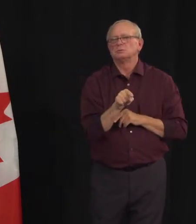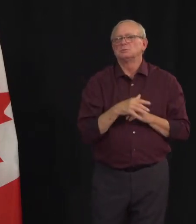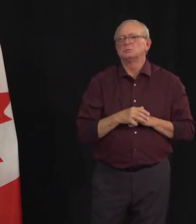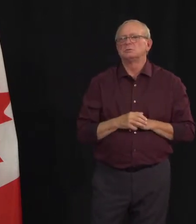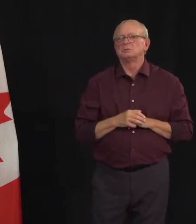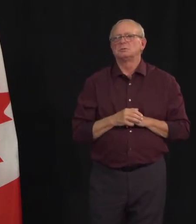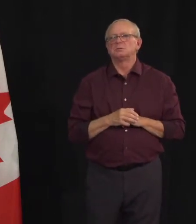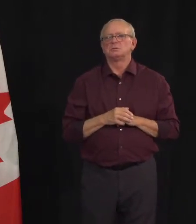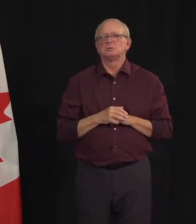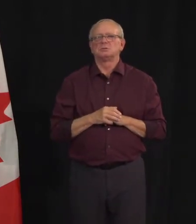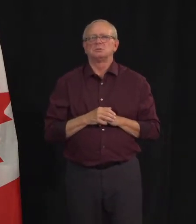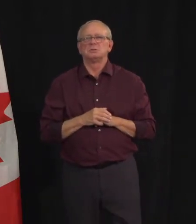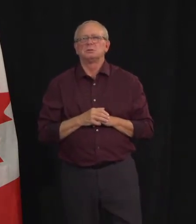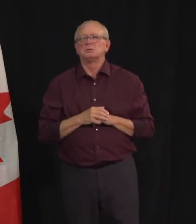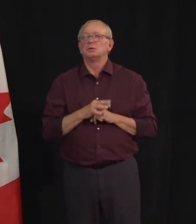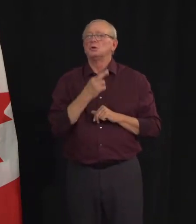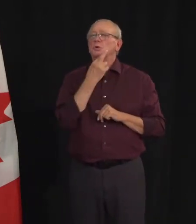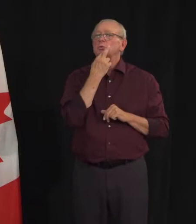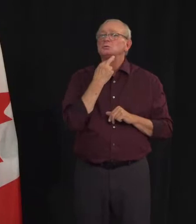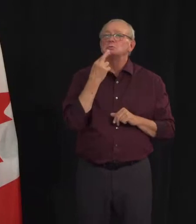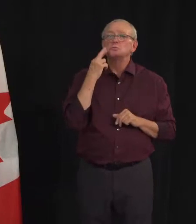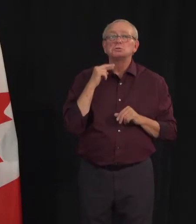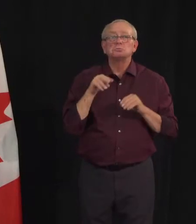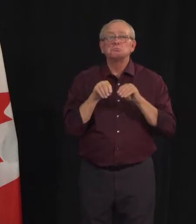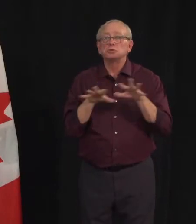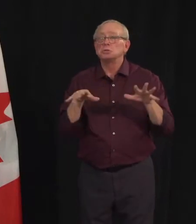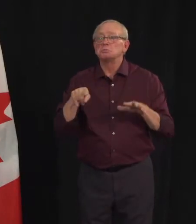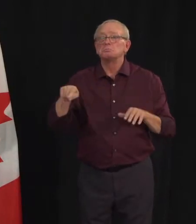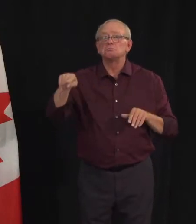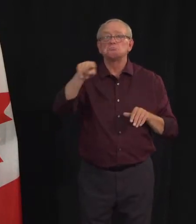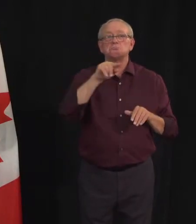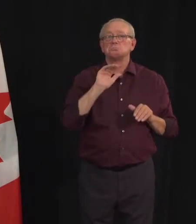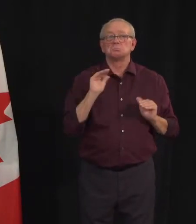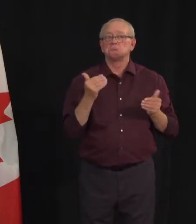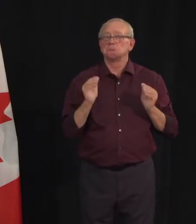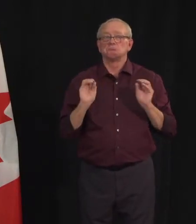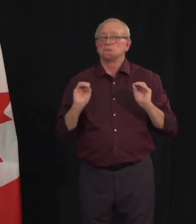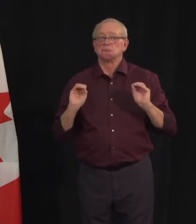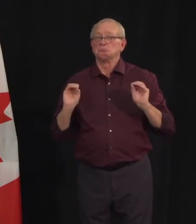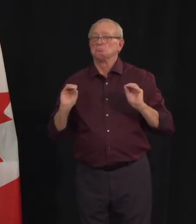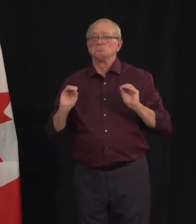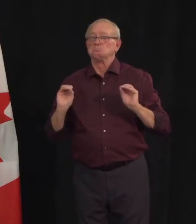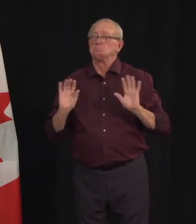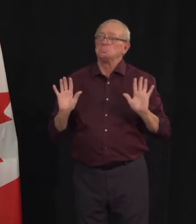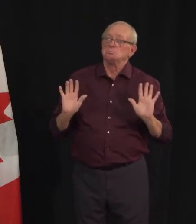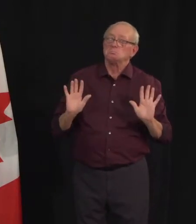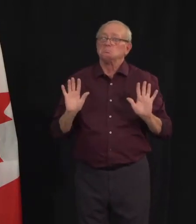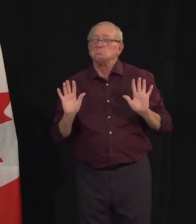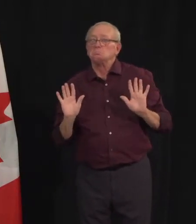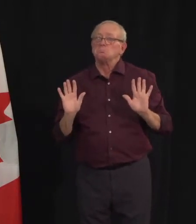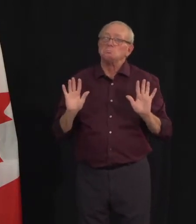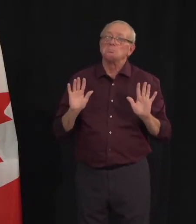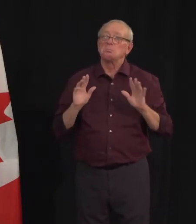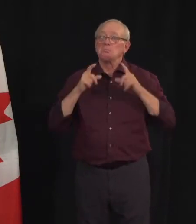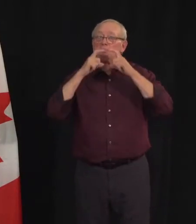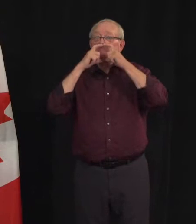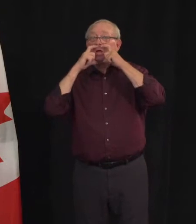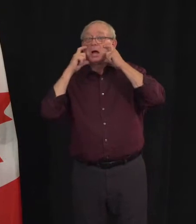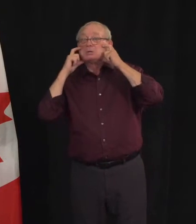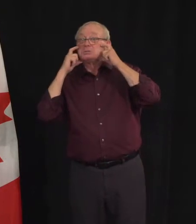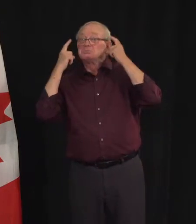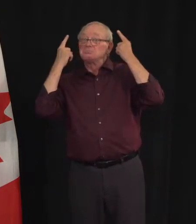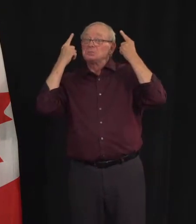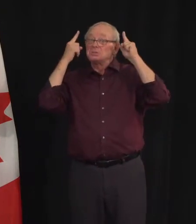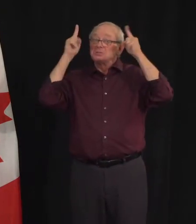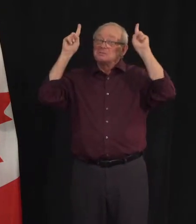like restaurants. So, whether or not that's a sign of the mask policy being effective, or